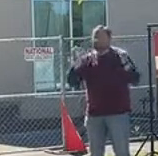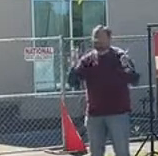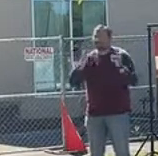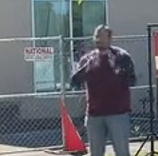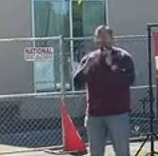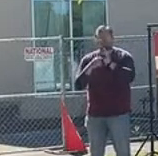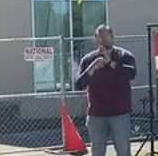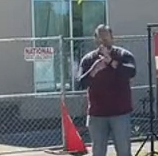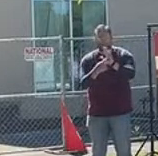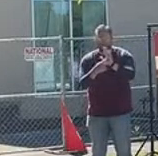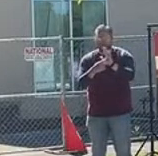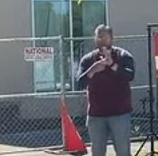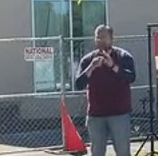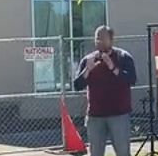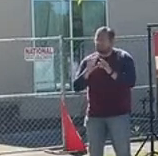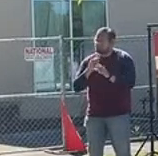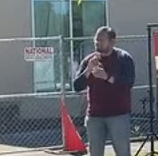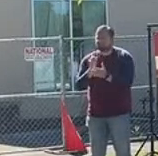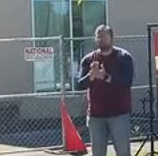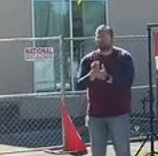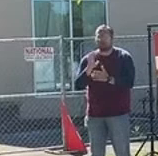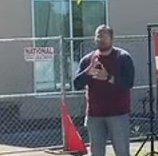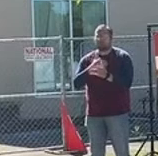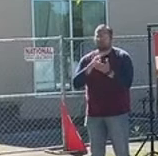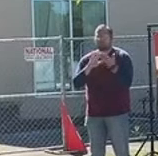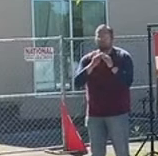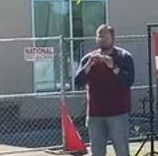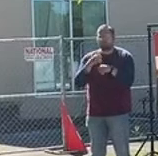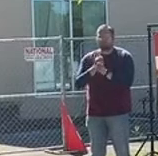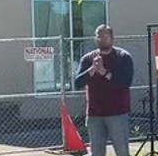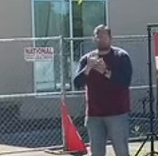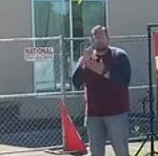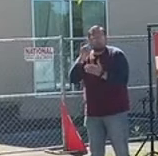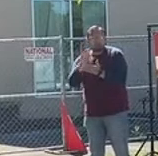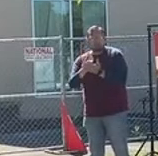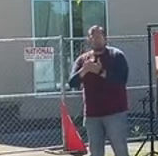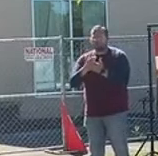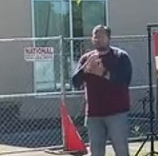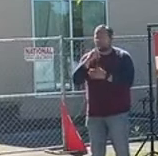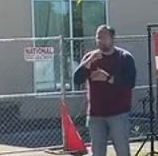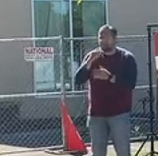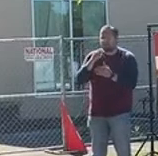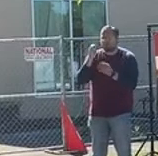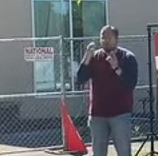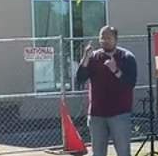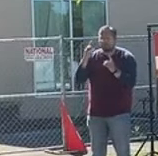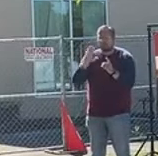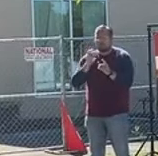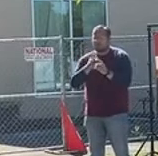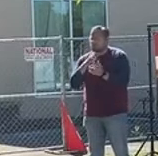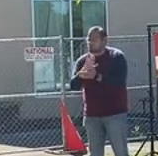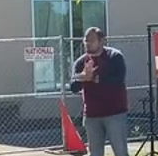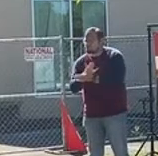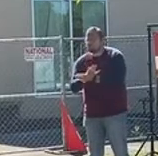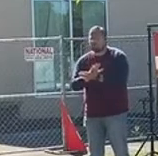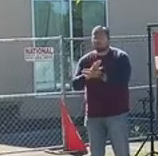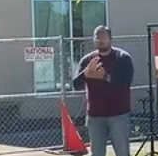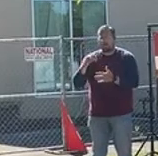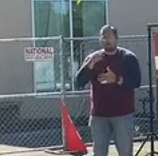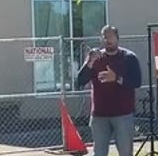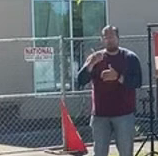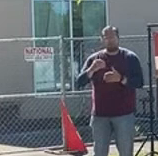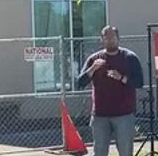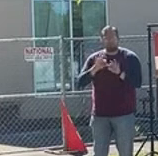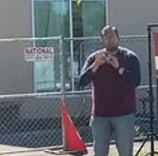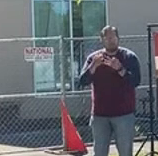the commitment that our community is making, the belief in public education, to our public schools, and to our young